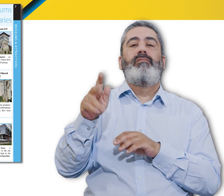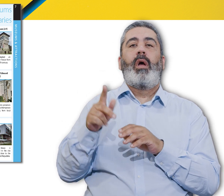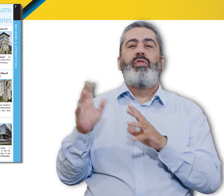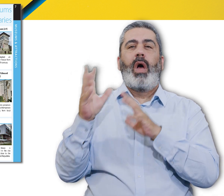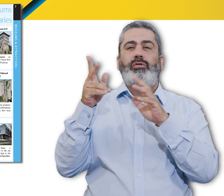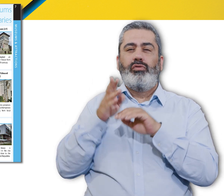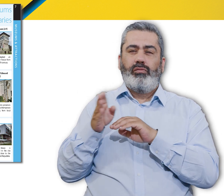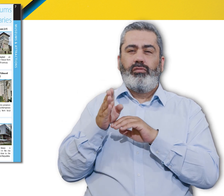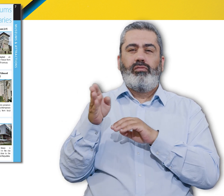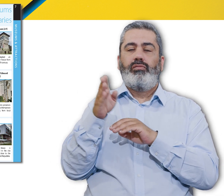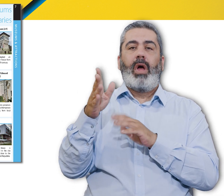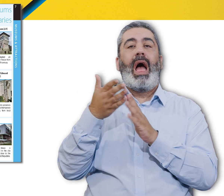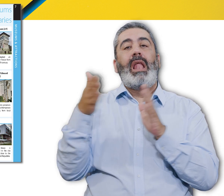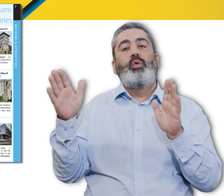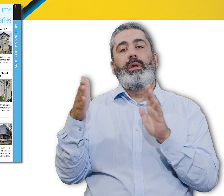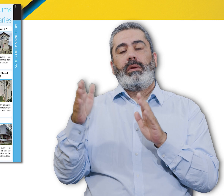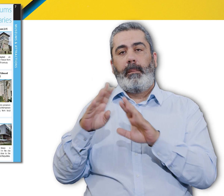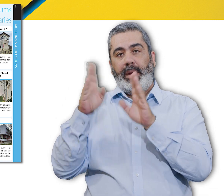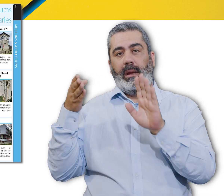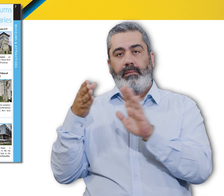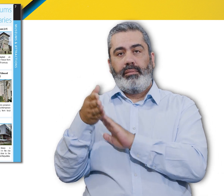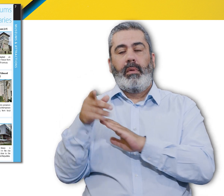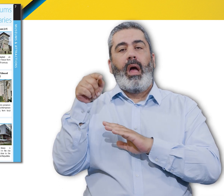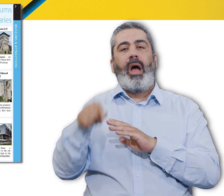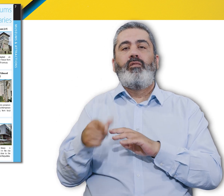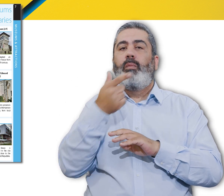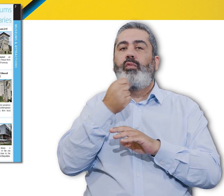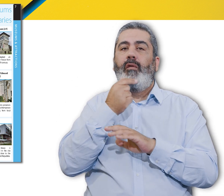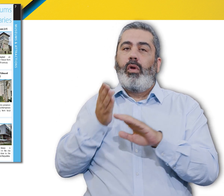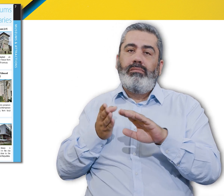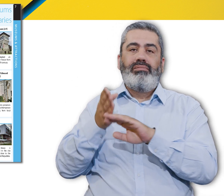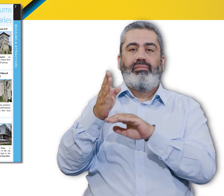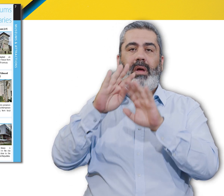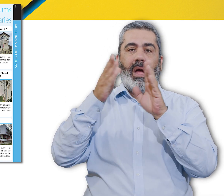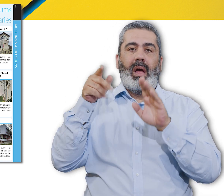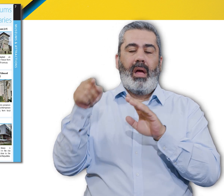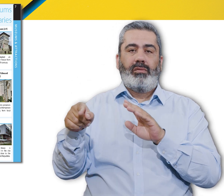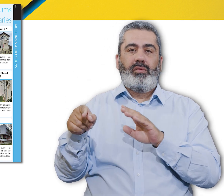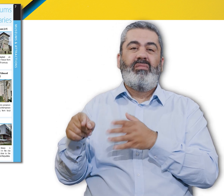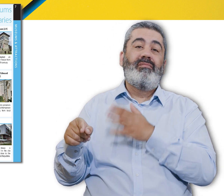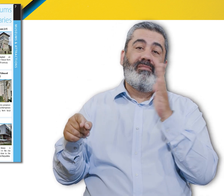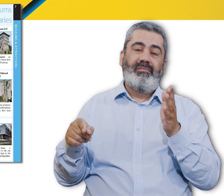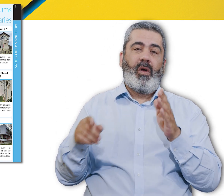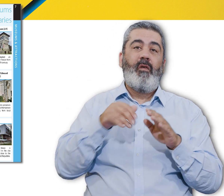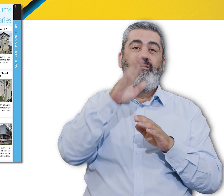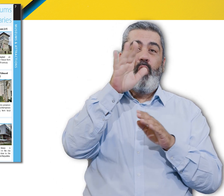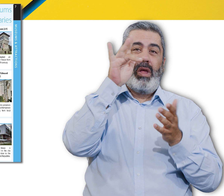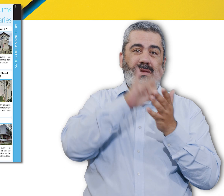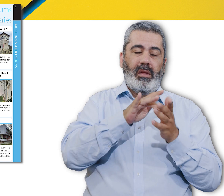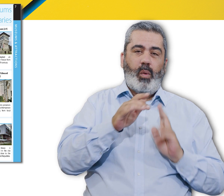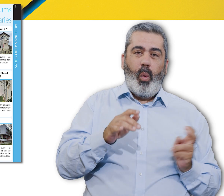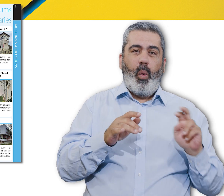leads to this gate through the forest as a shortcut to the castle, instead of using the main gate. Statue of Onefre,